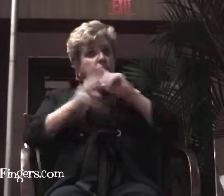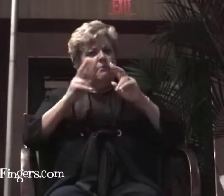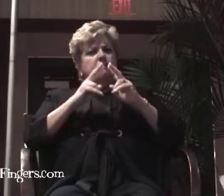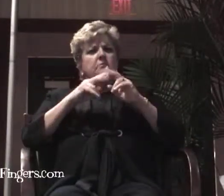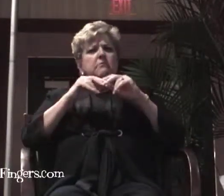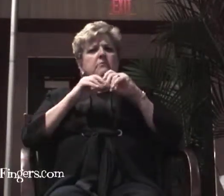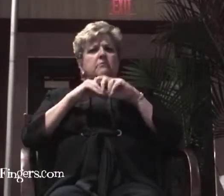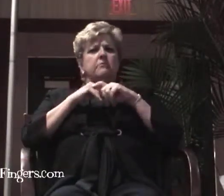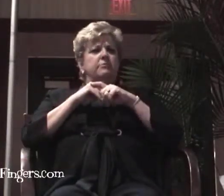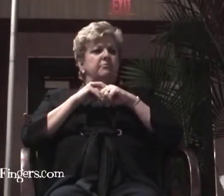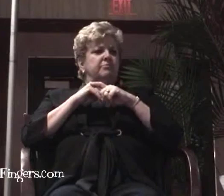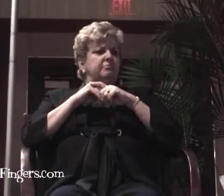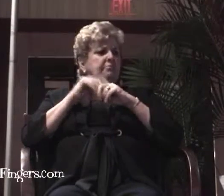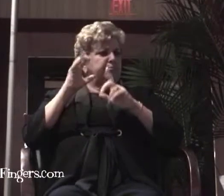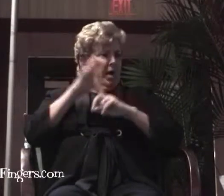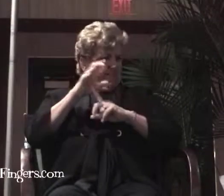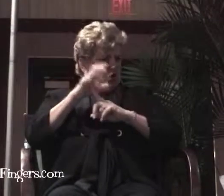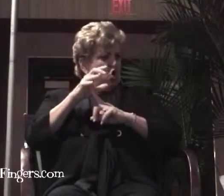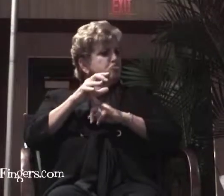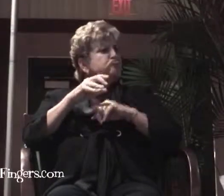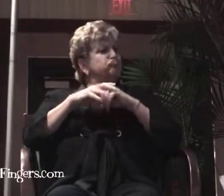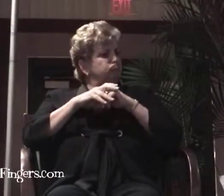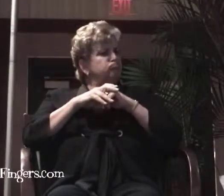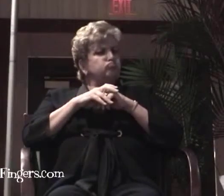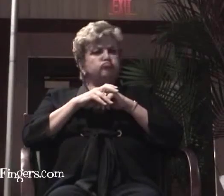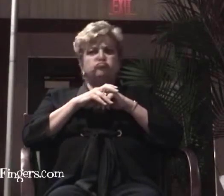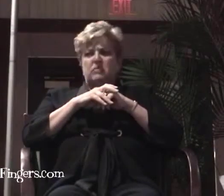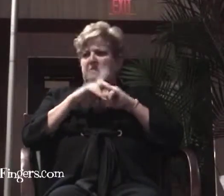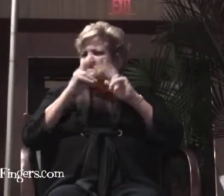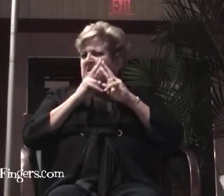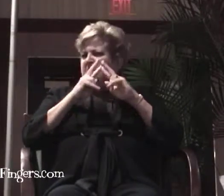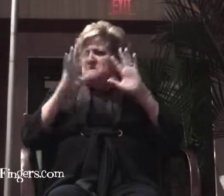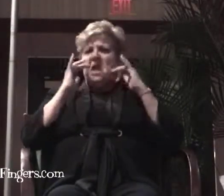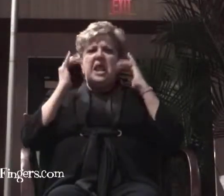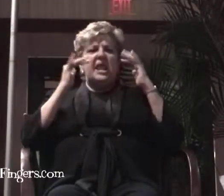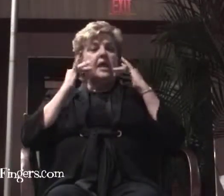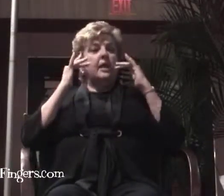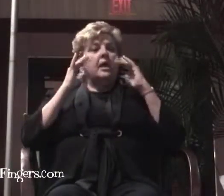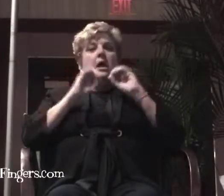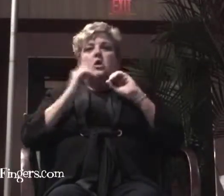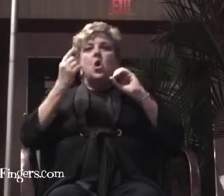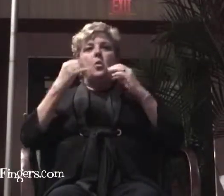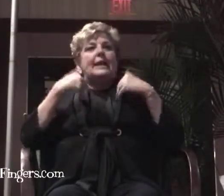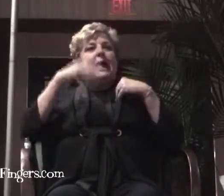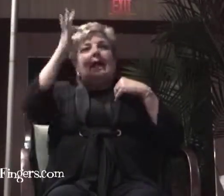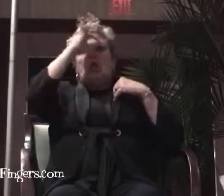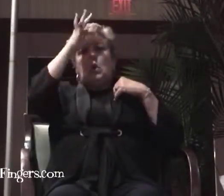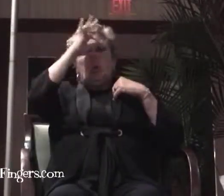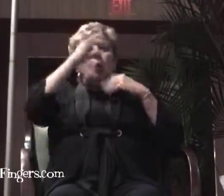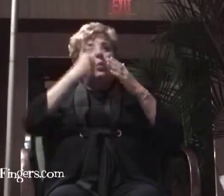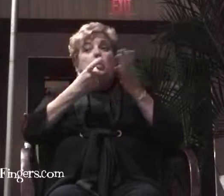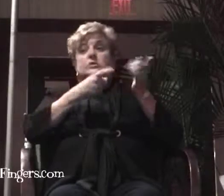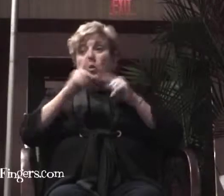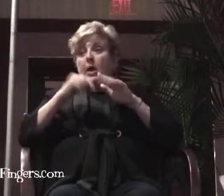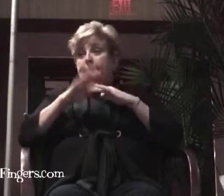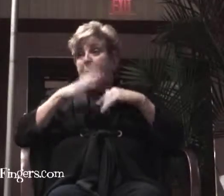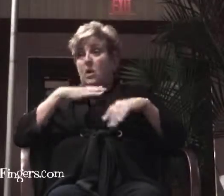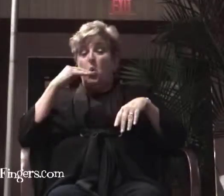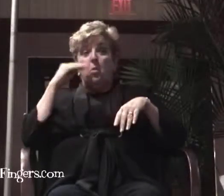And I'm friendly to everybody. I mean, nobody had a clue what was going on in our house. When I went to school, I went with this chameleon